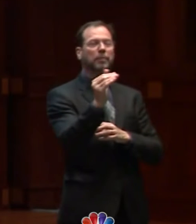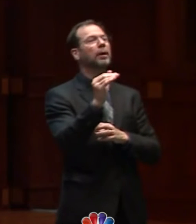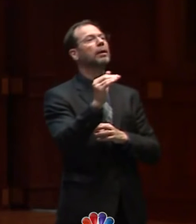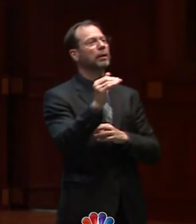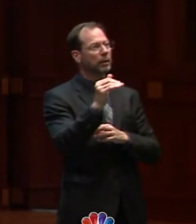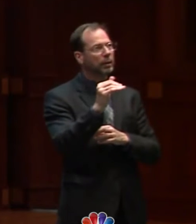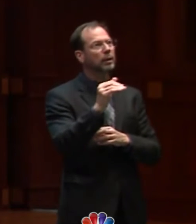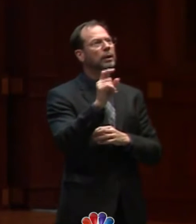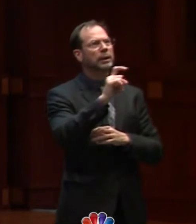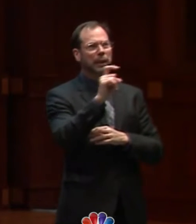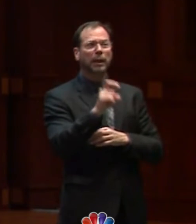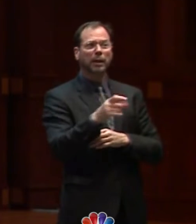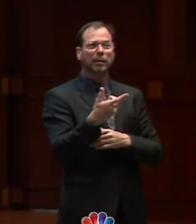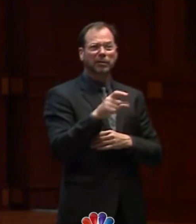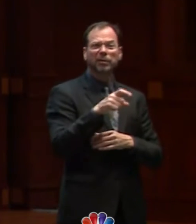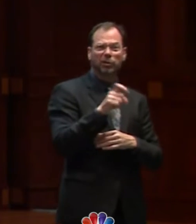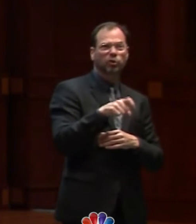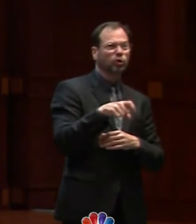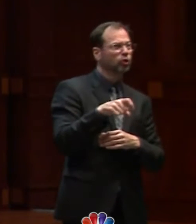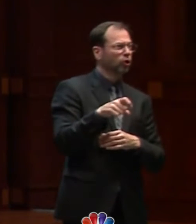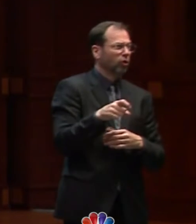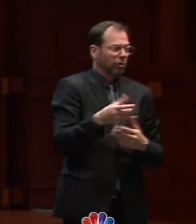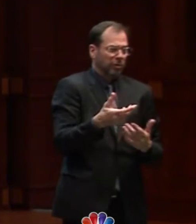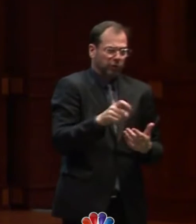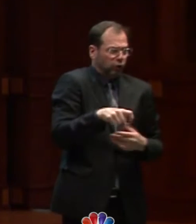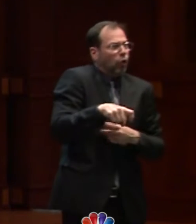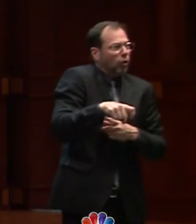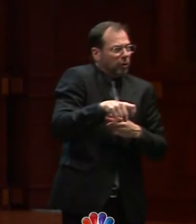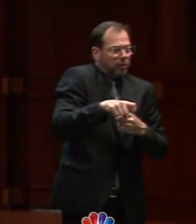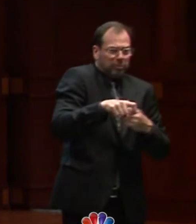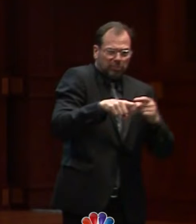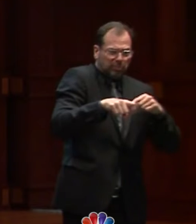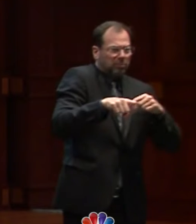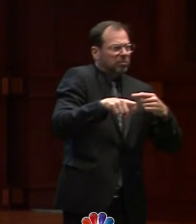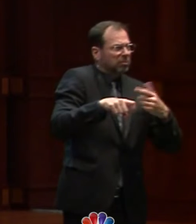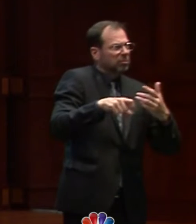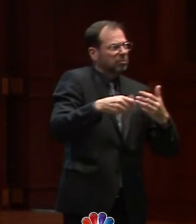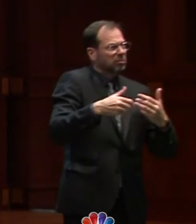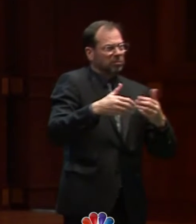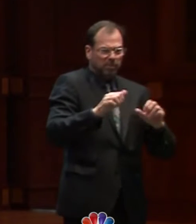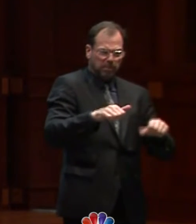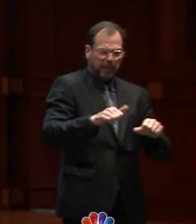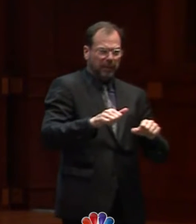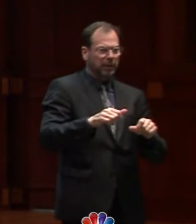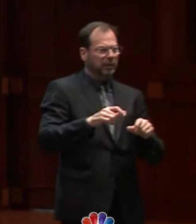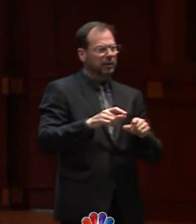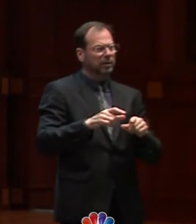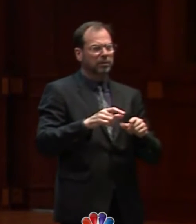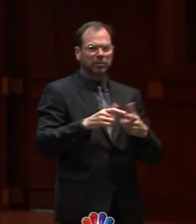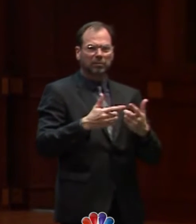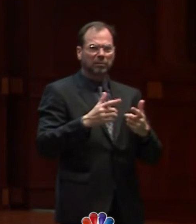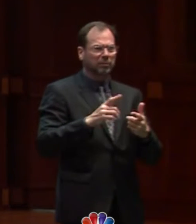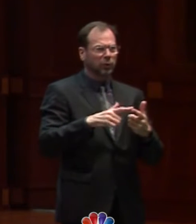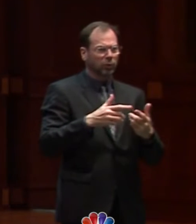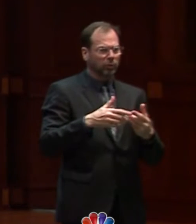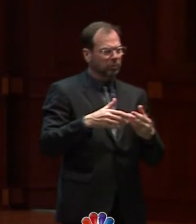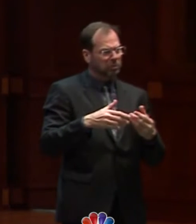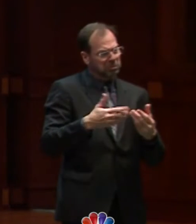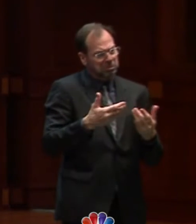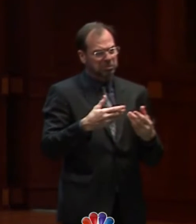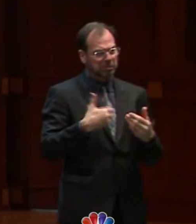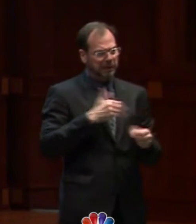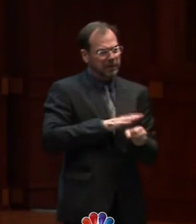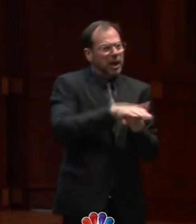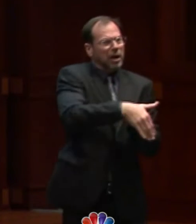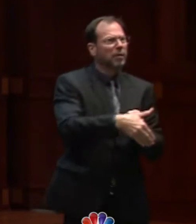Texas should have the capability of being able to provide ventilators as the need may